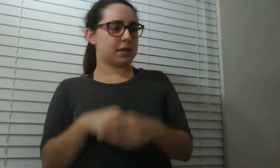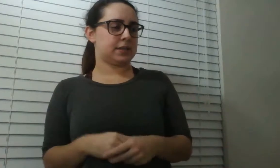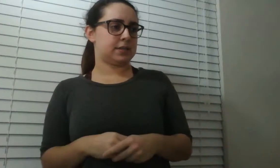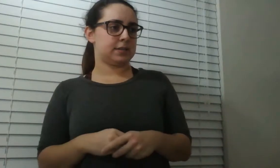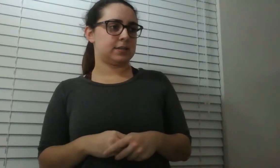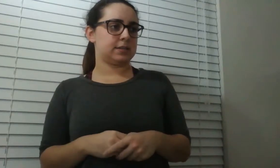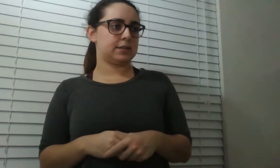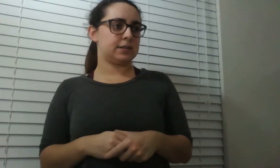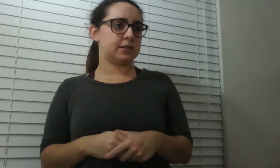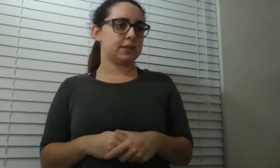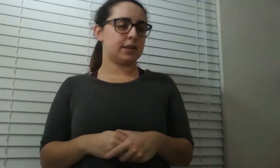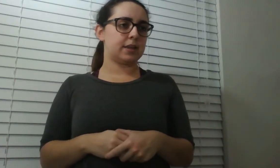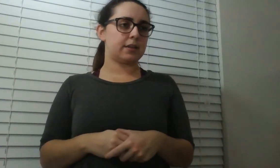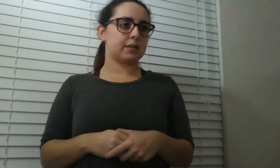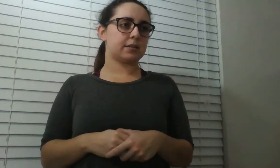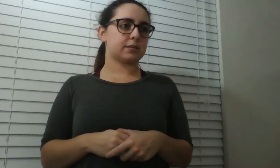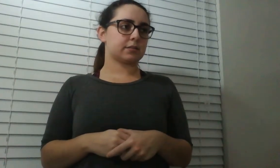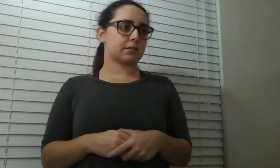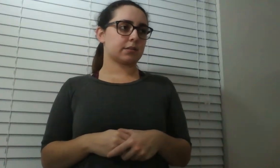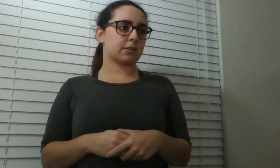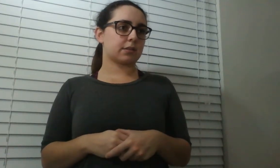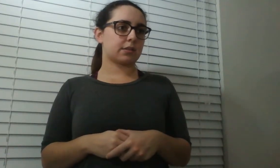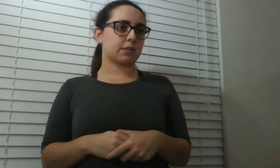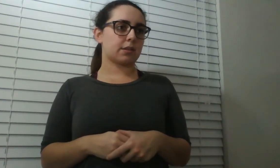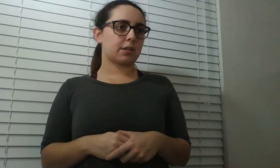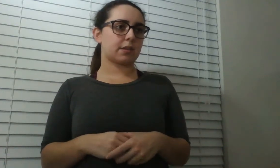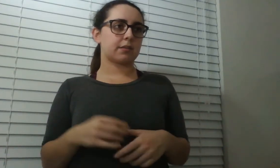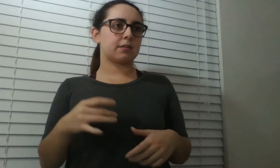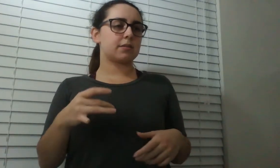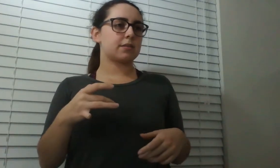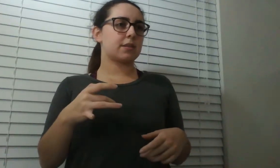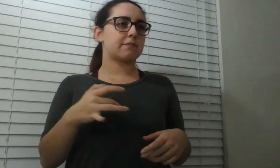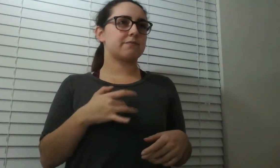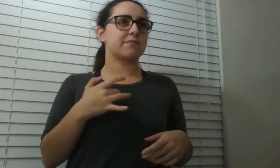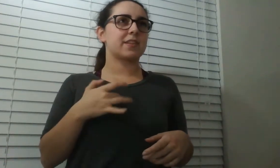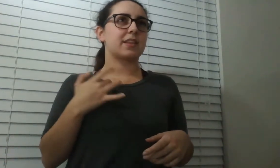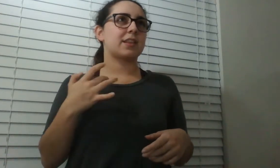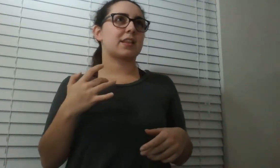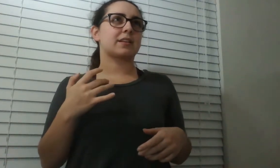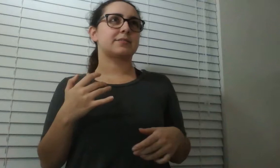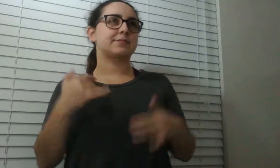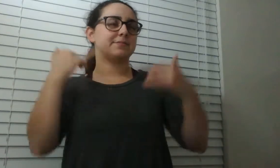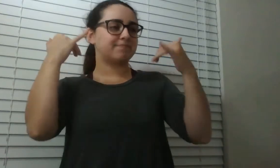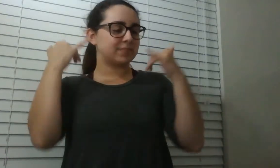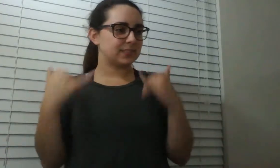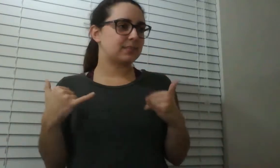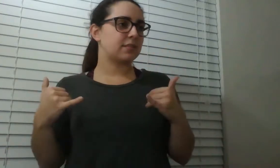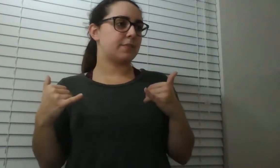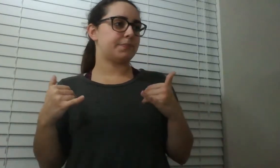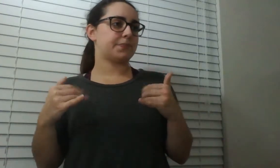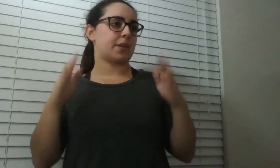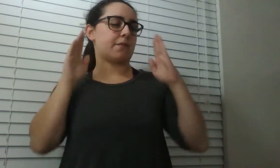And just being right there, completely consumed in that moment. And I think it went on for a long time because eventually they're like, so,